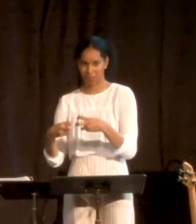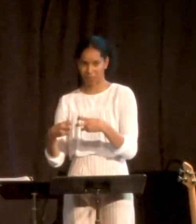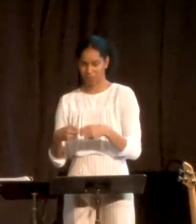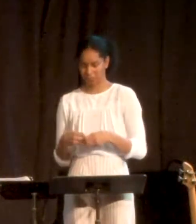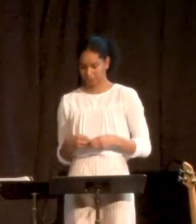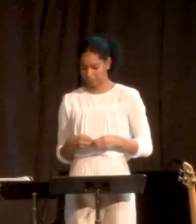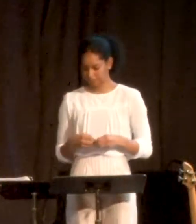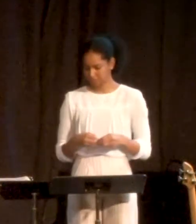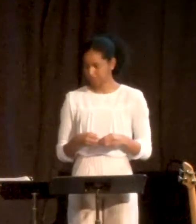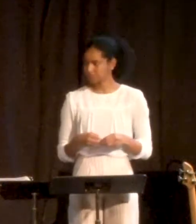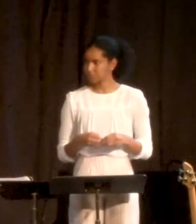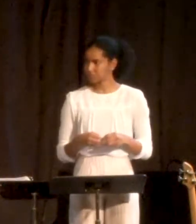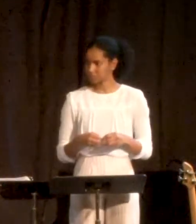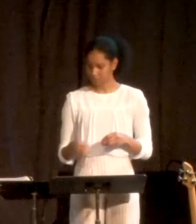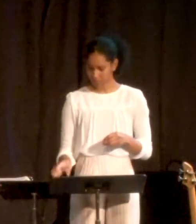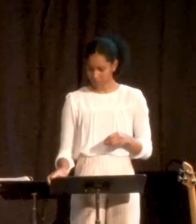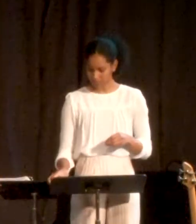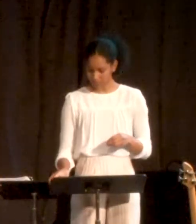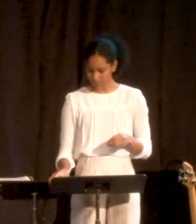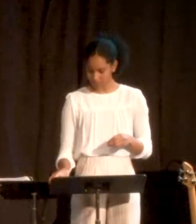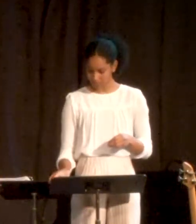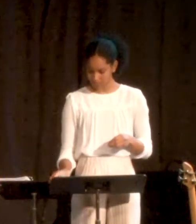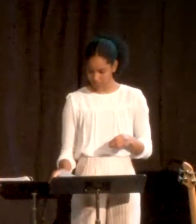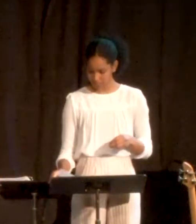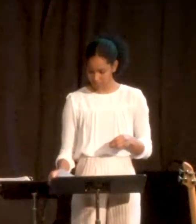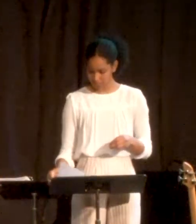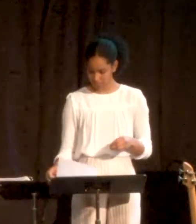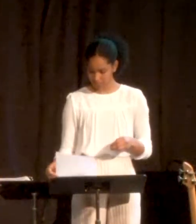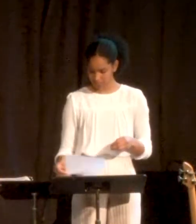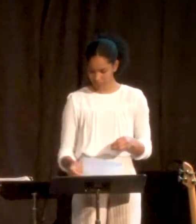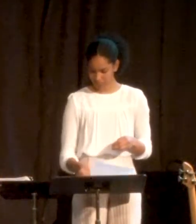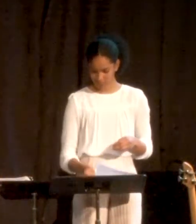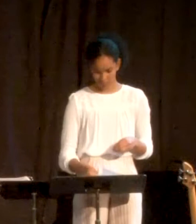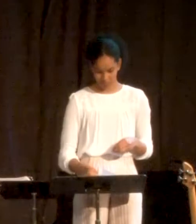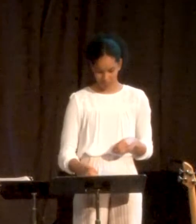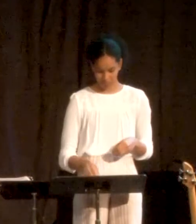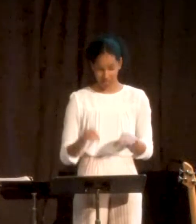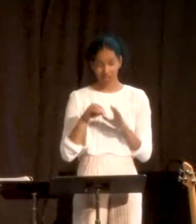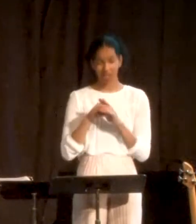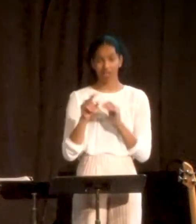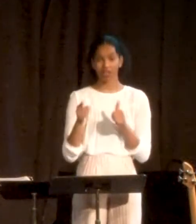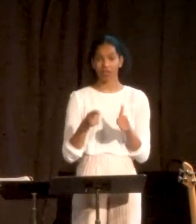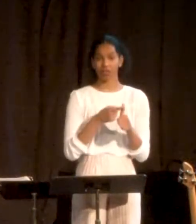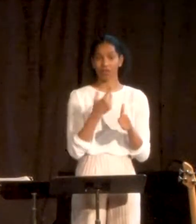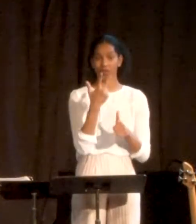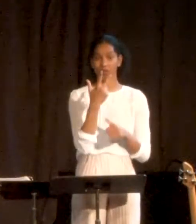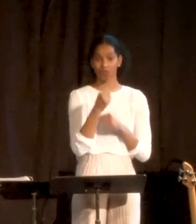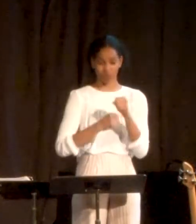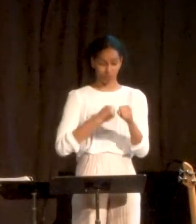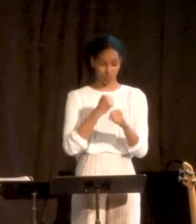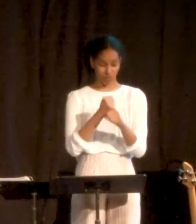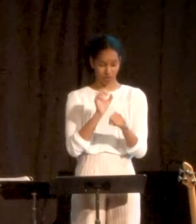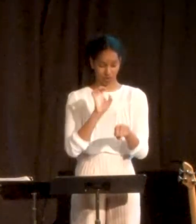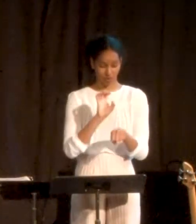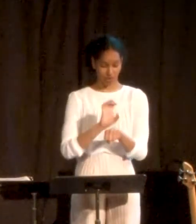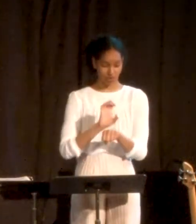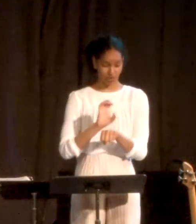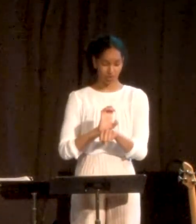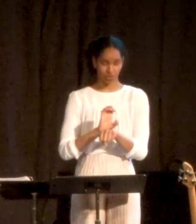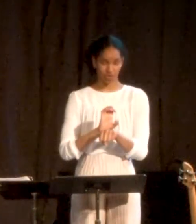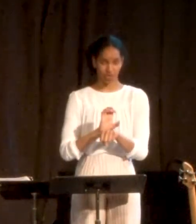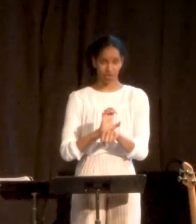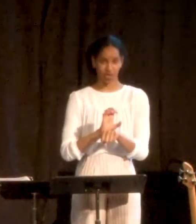us how, within the first 3 years of the church, there emerged